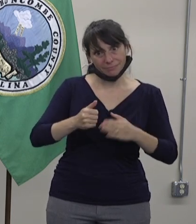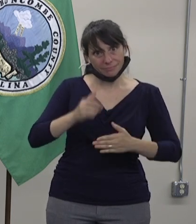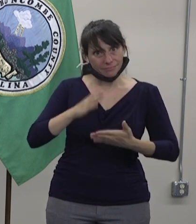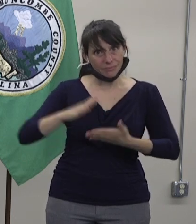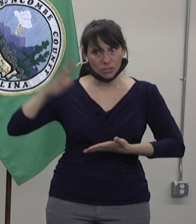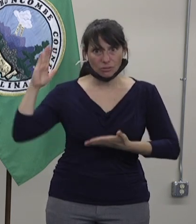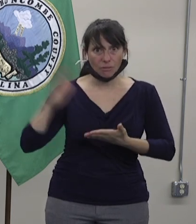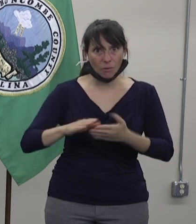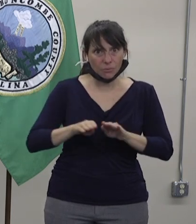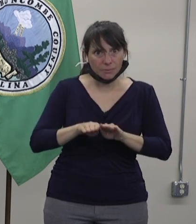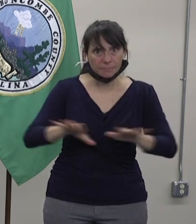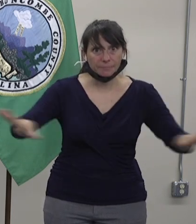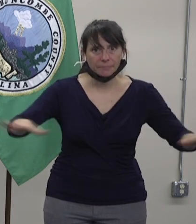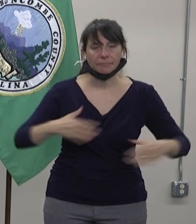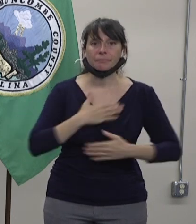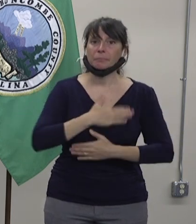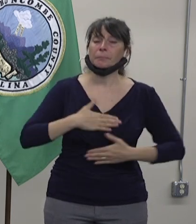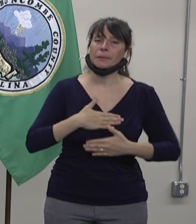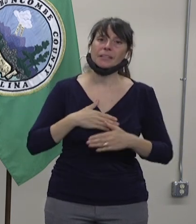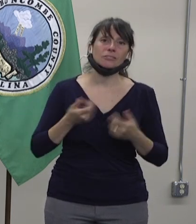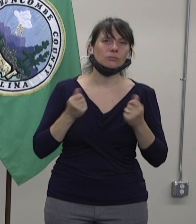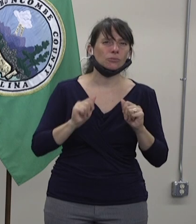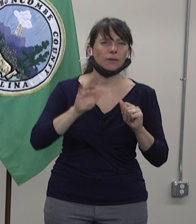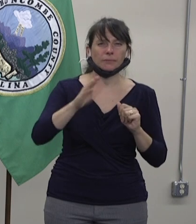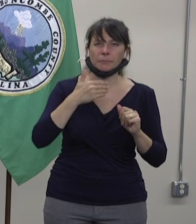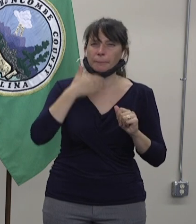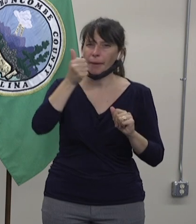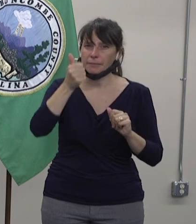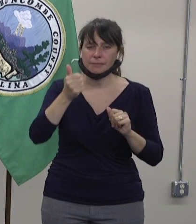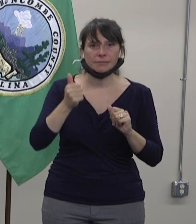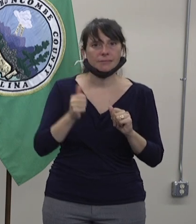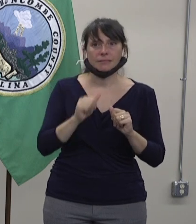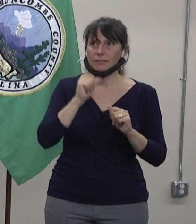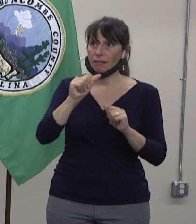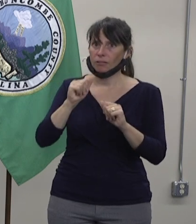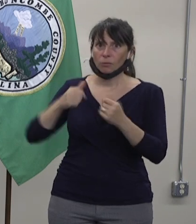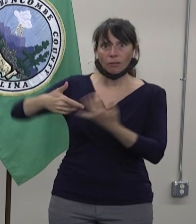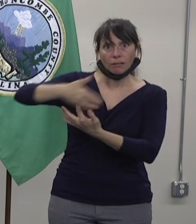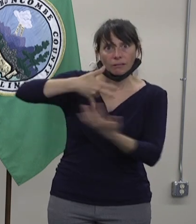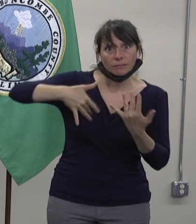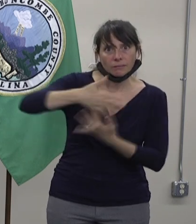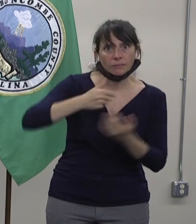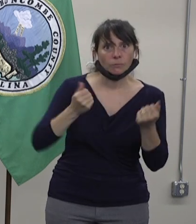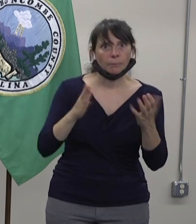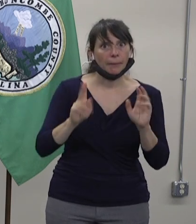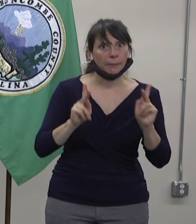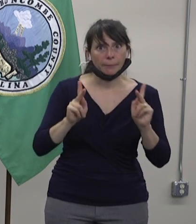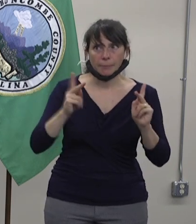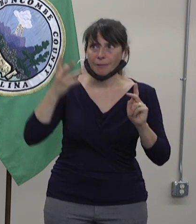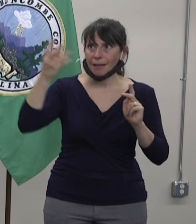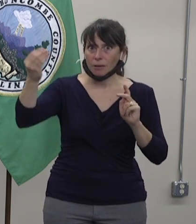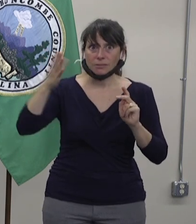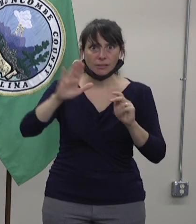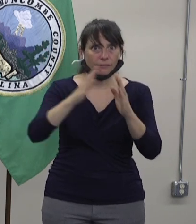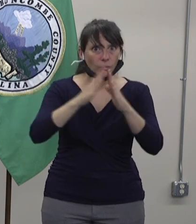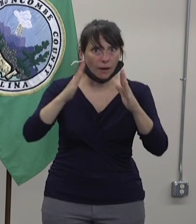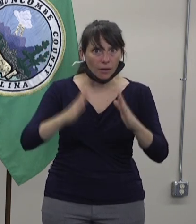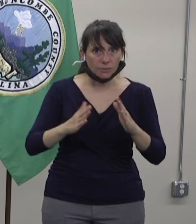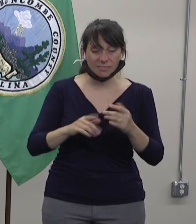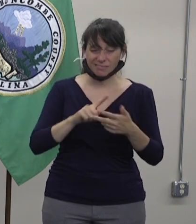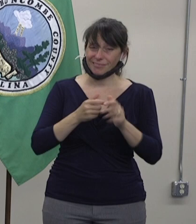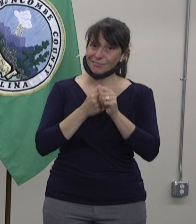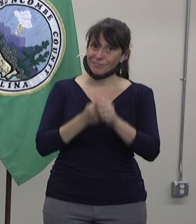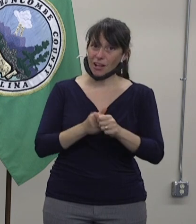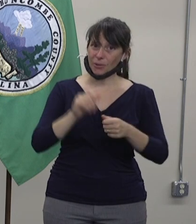do everything you can to limit your exposure to others outside your household and practice the 3 W's when you must be out